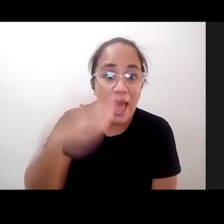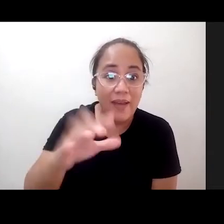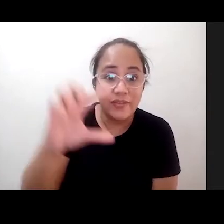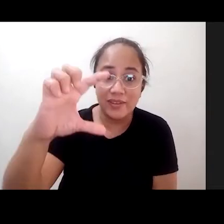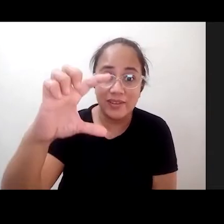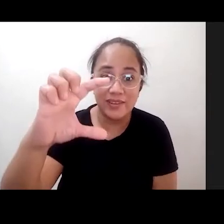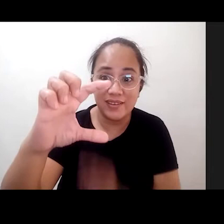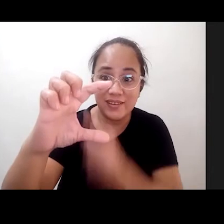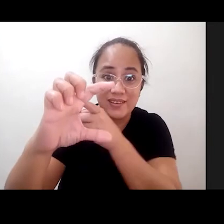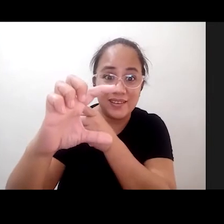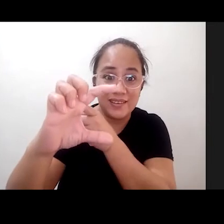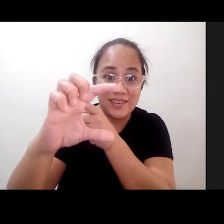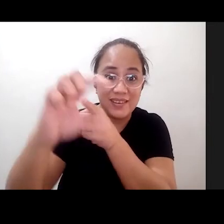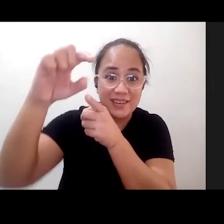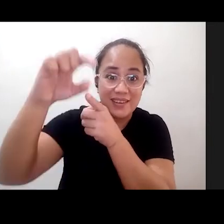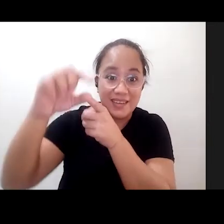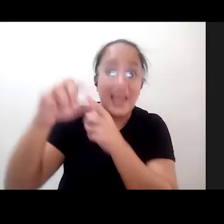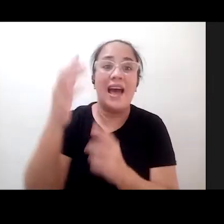So it will be